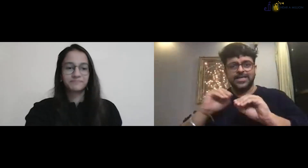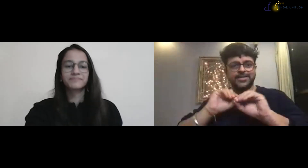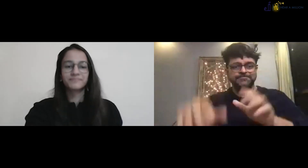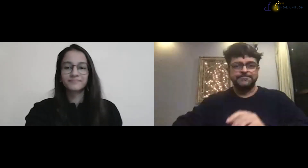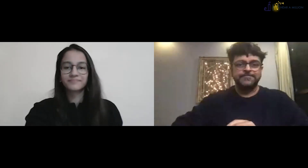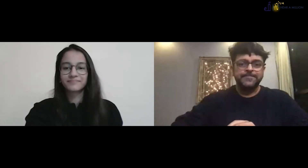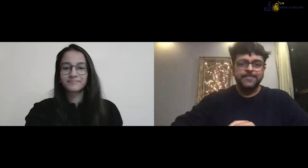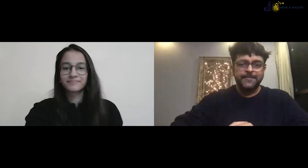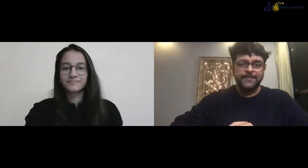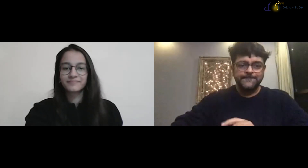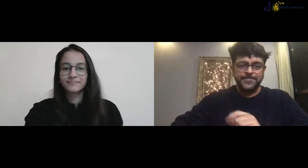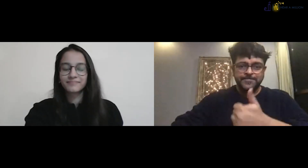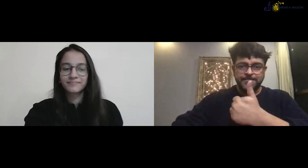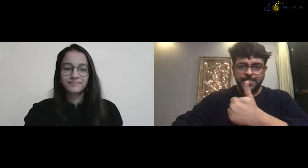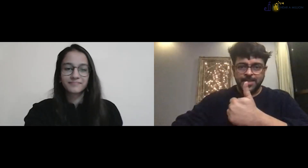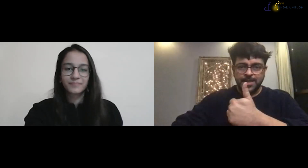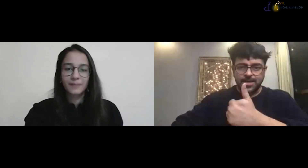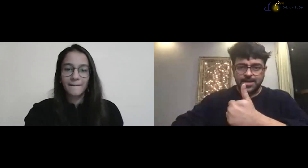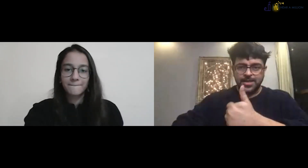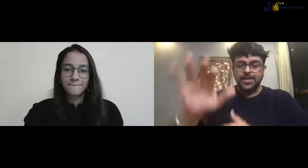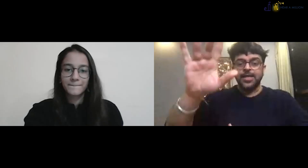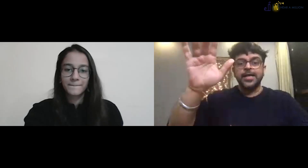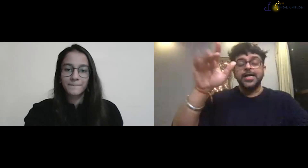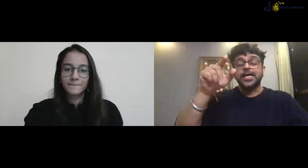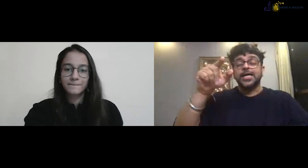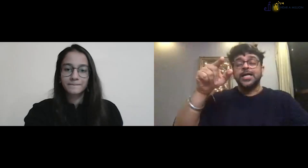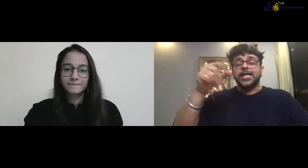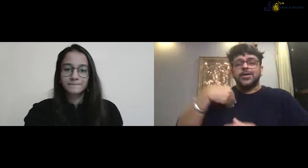I think we'll just take 2 minutes.